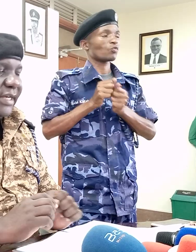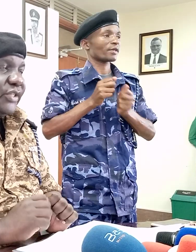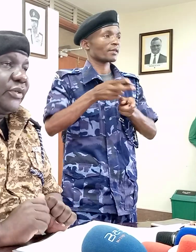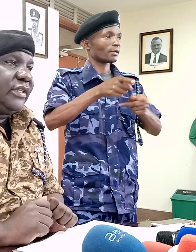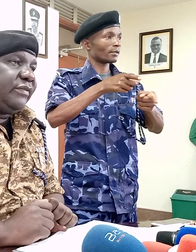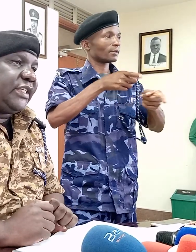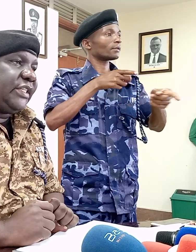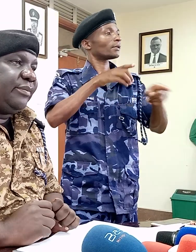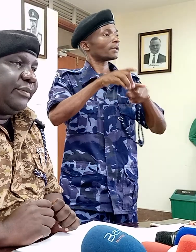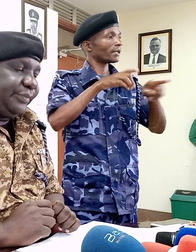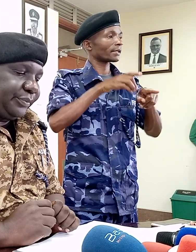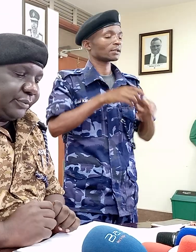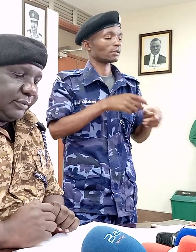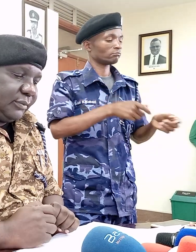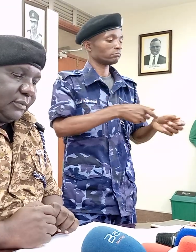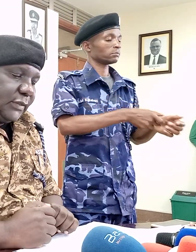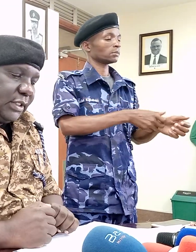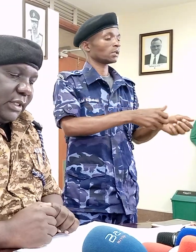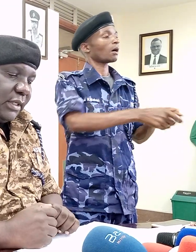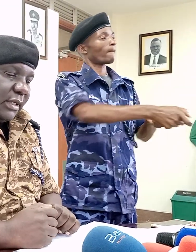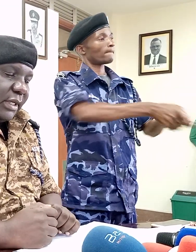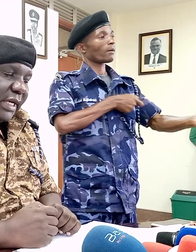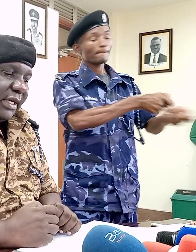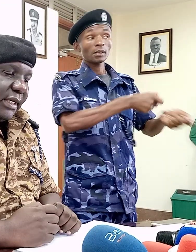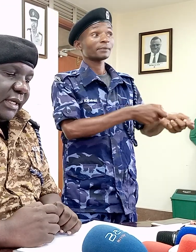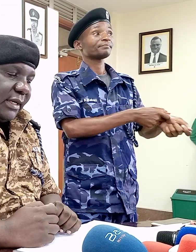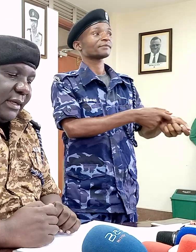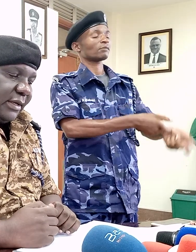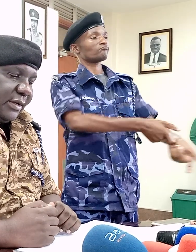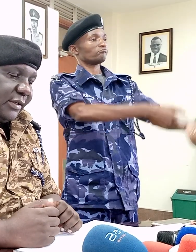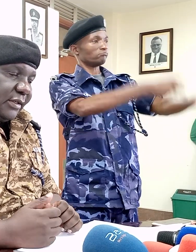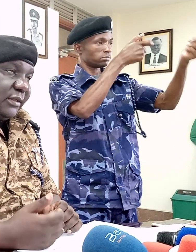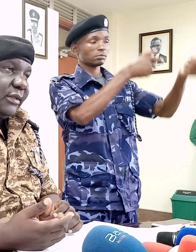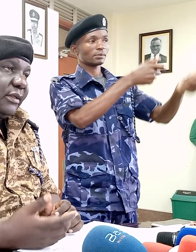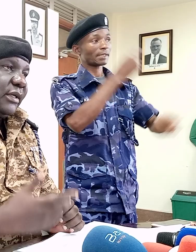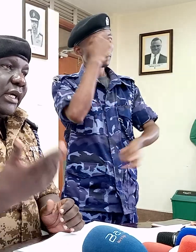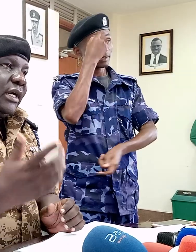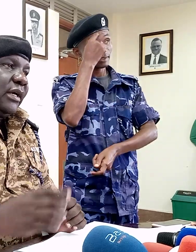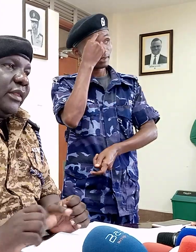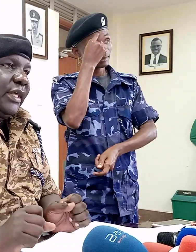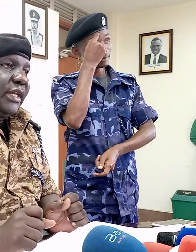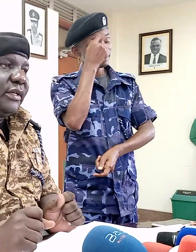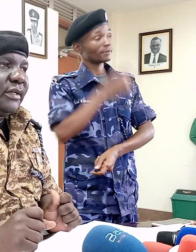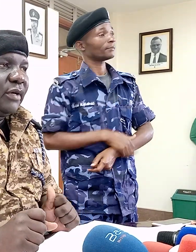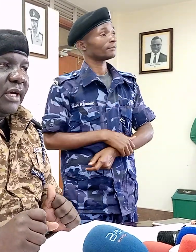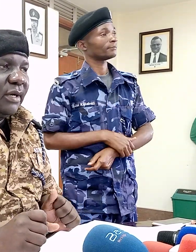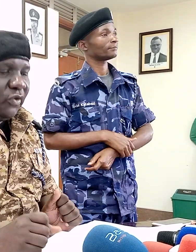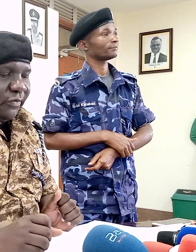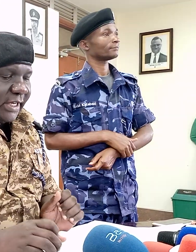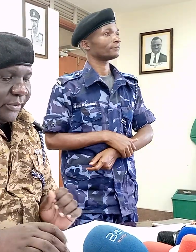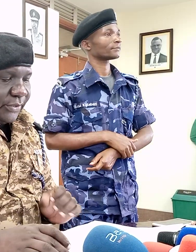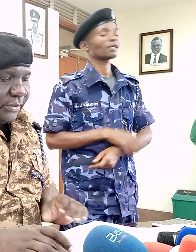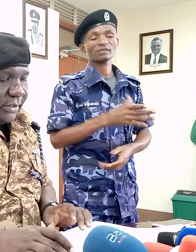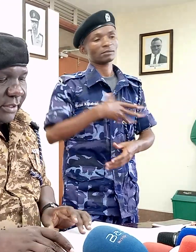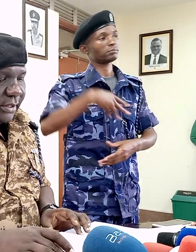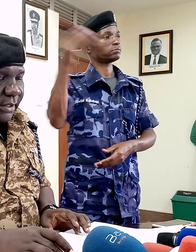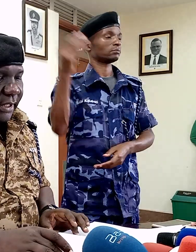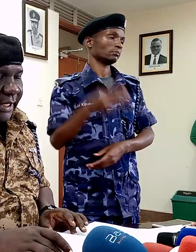his gun, shot the victim, and then moved